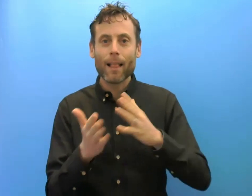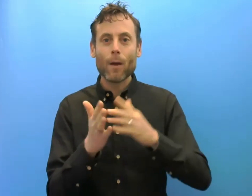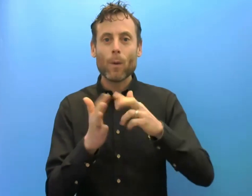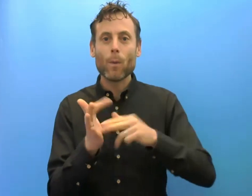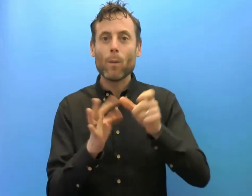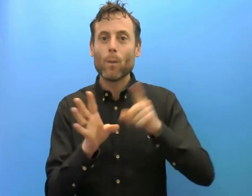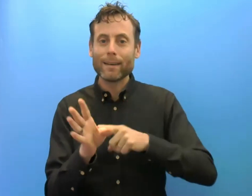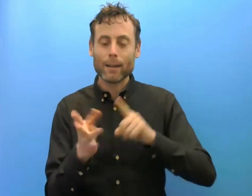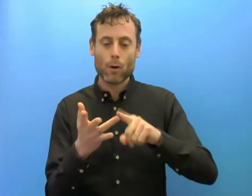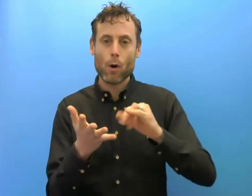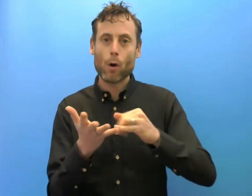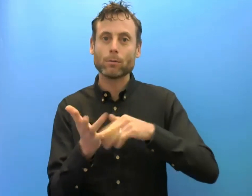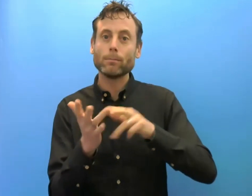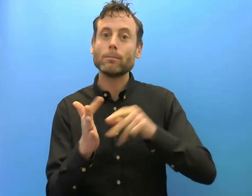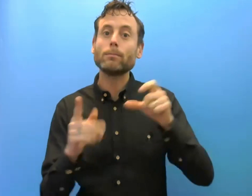festival.